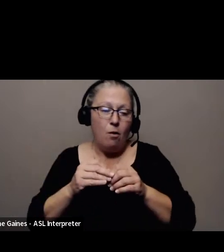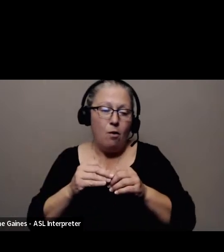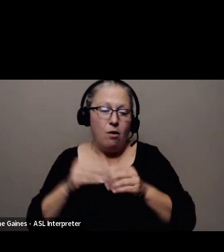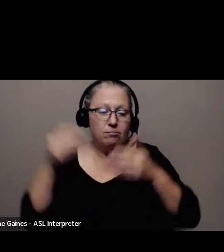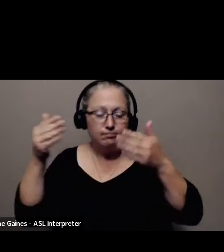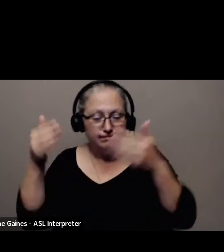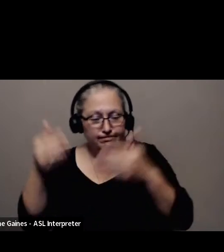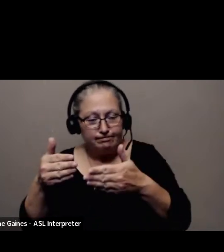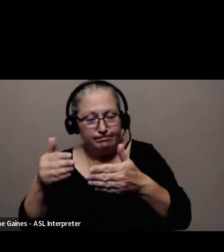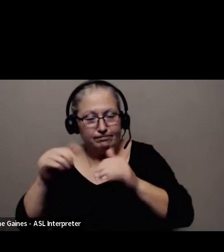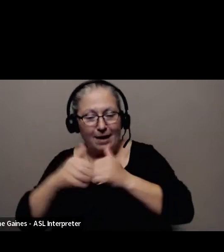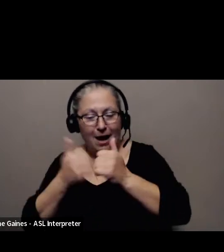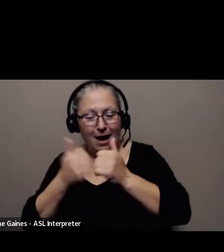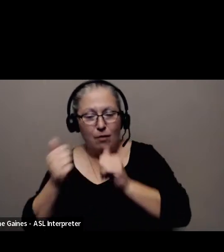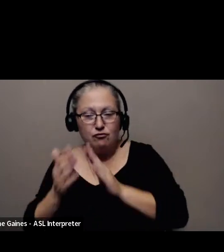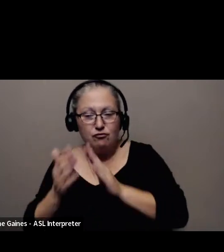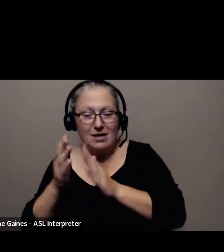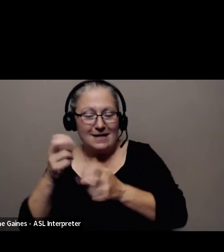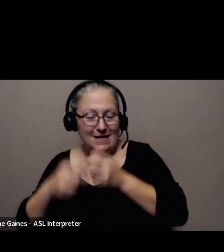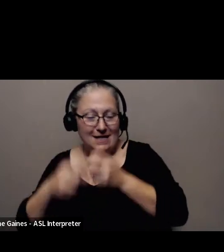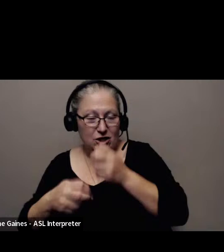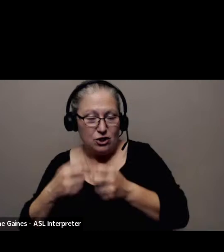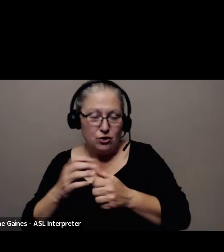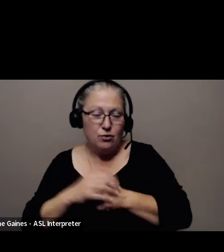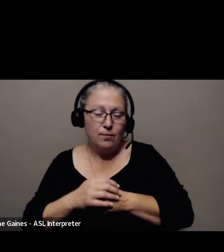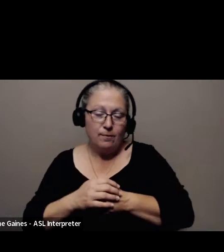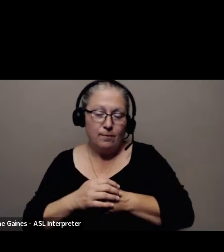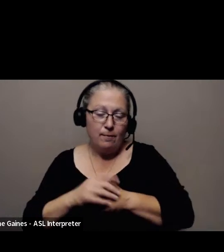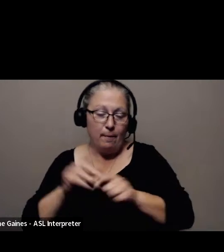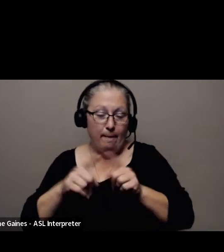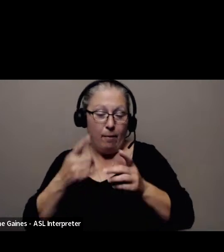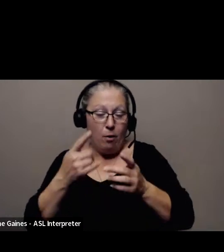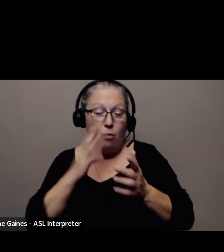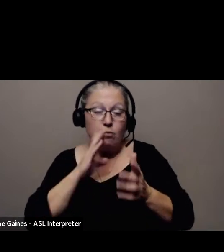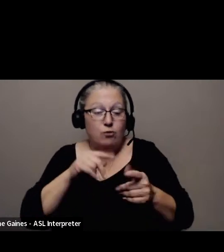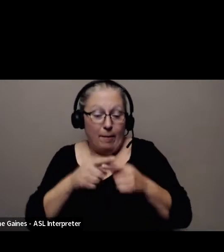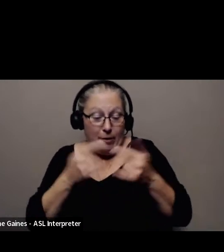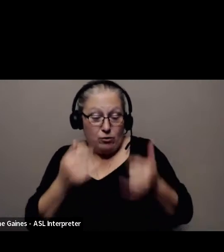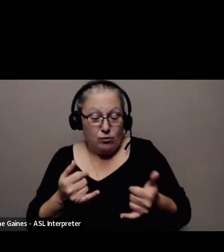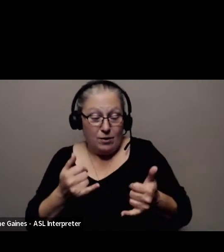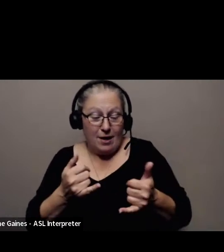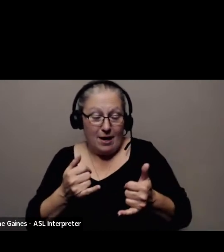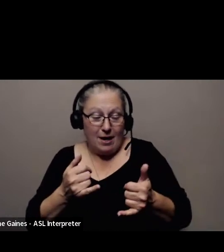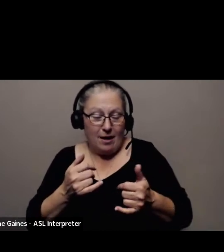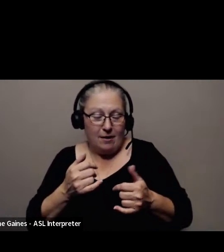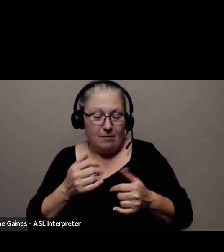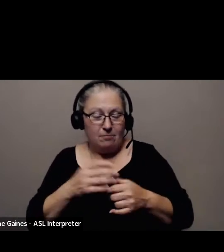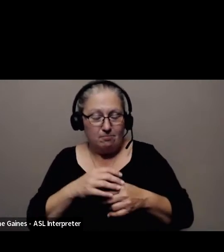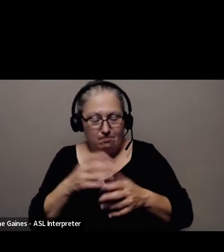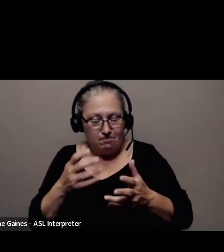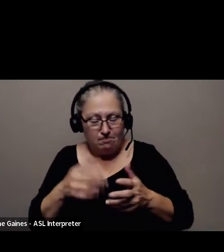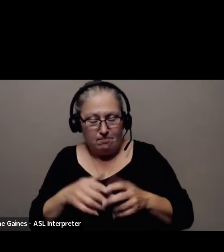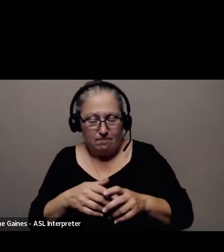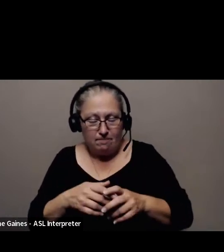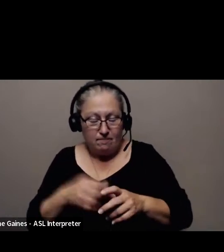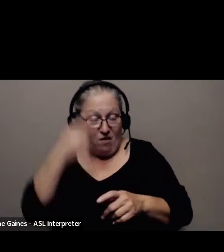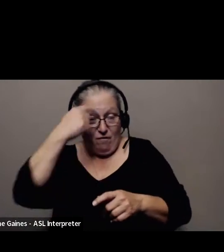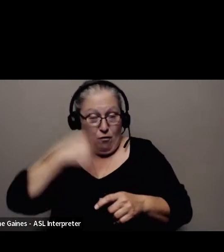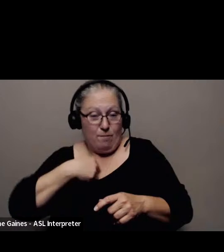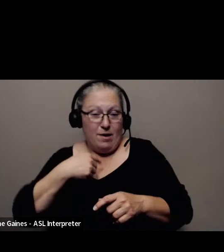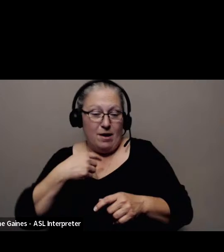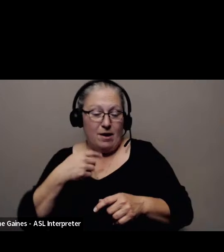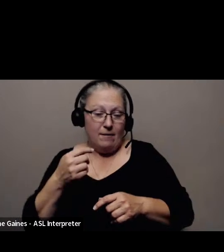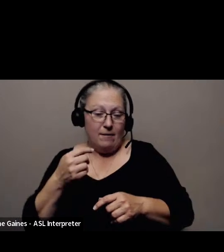concentrated way of addressing the issue. But what we talked about today, it was, for me,